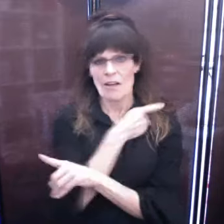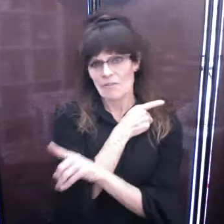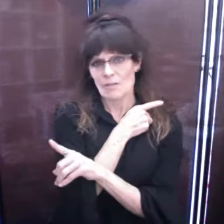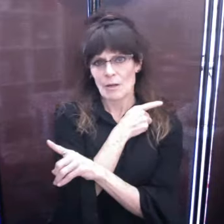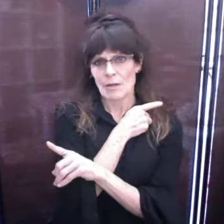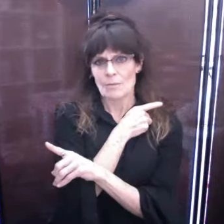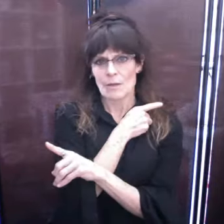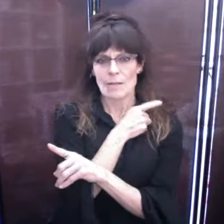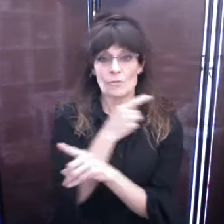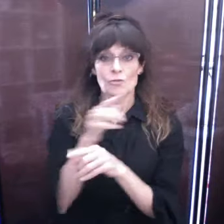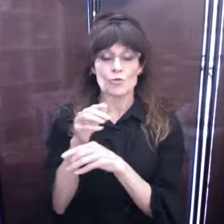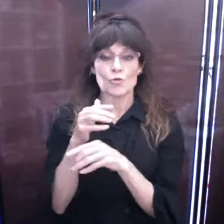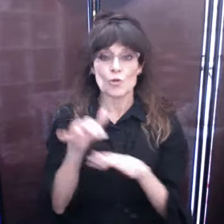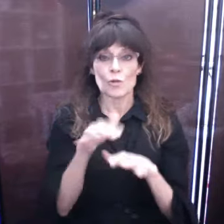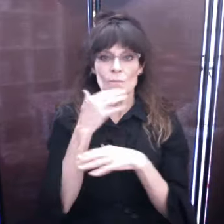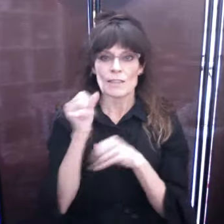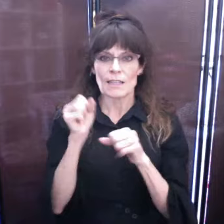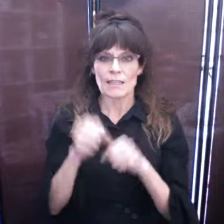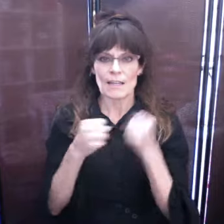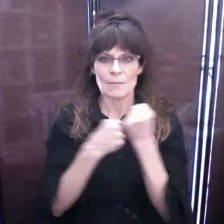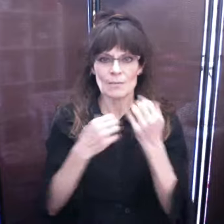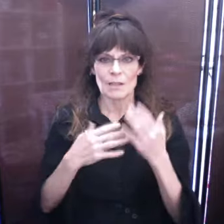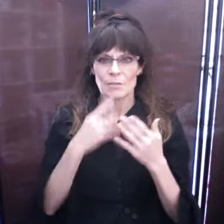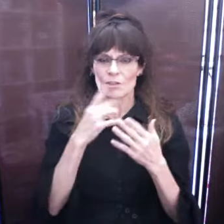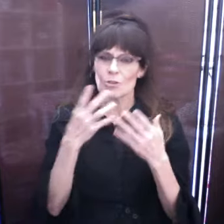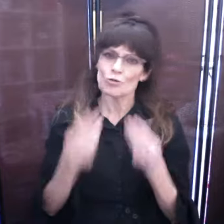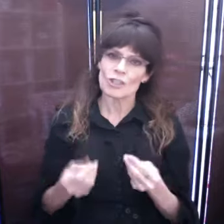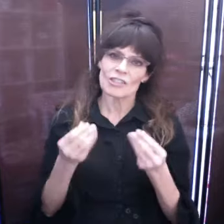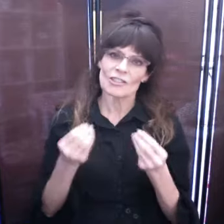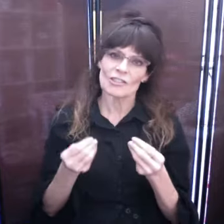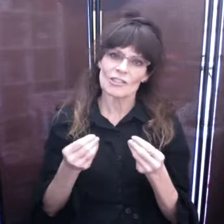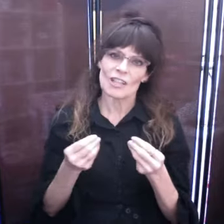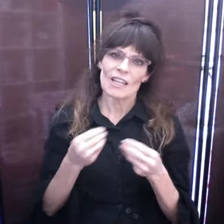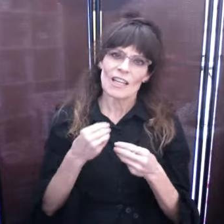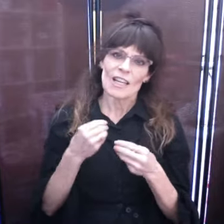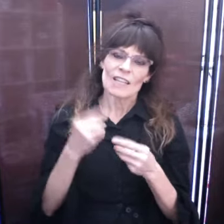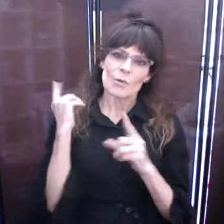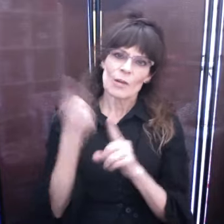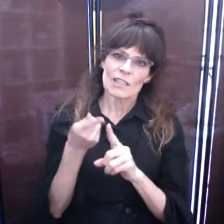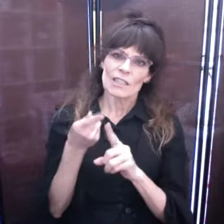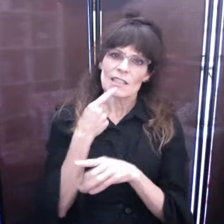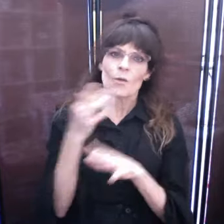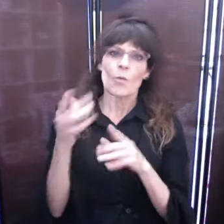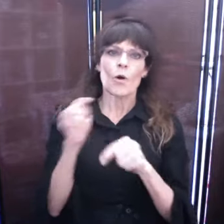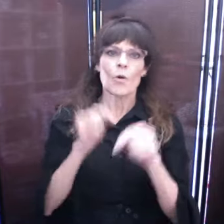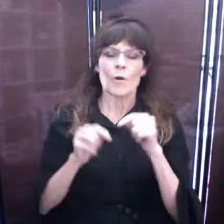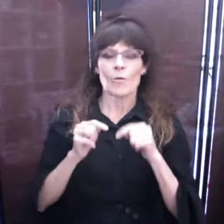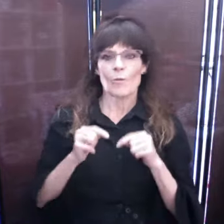the best I can. And my sponsor was so gentle and gracious and so poignant. And he said, whoa, let's back up for a second,